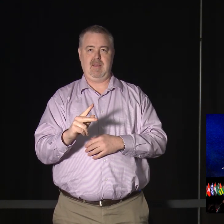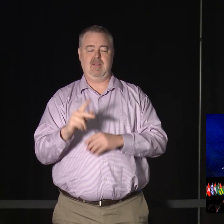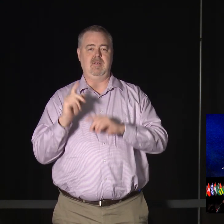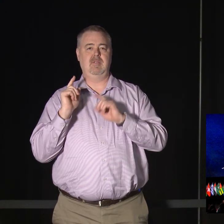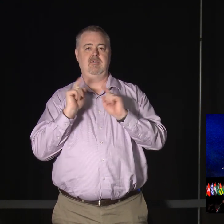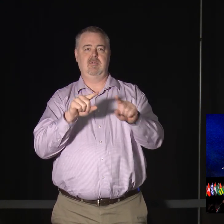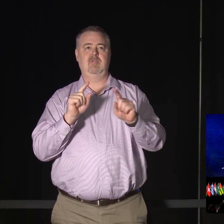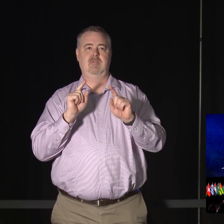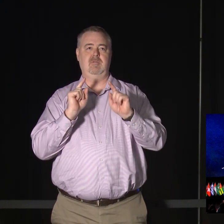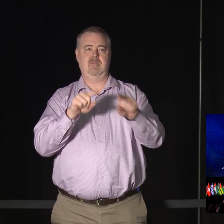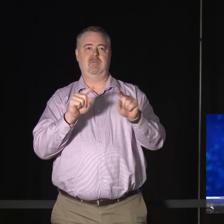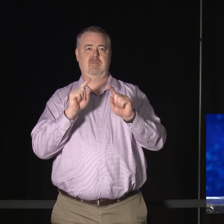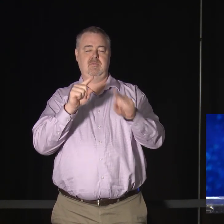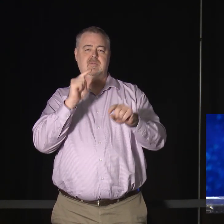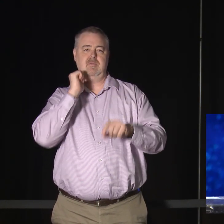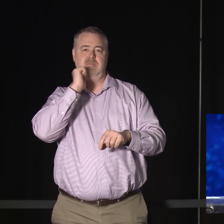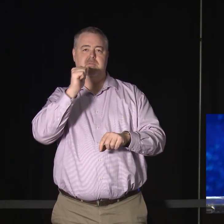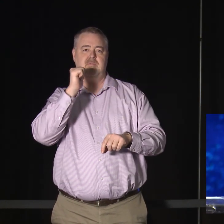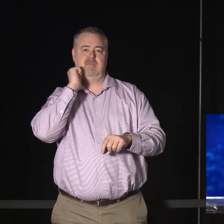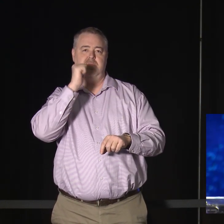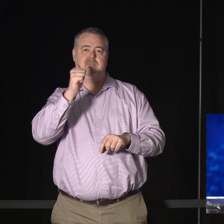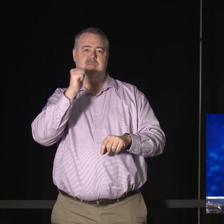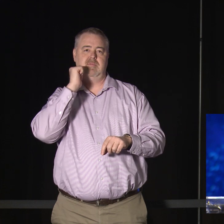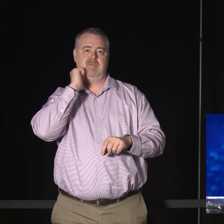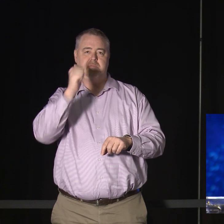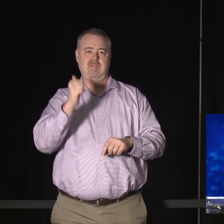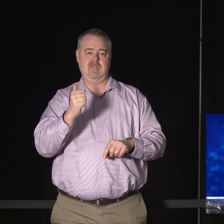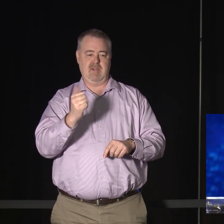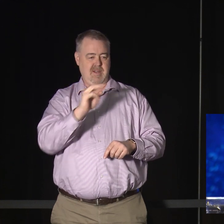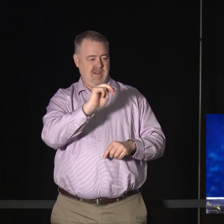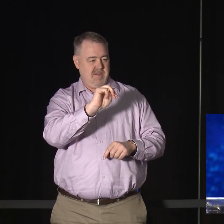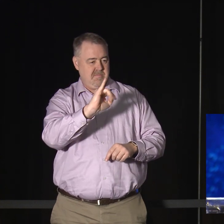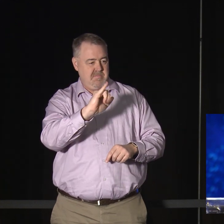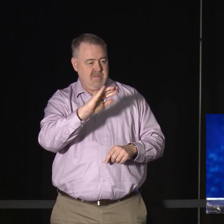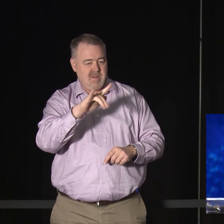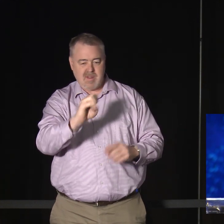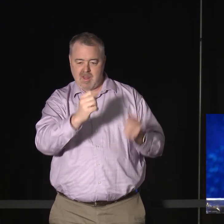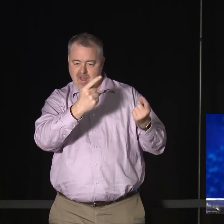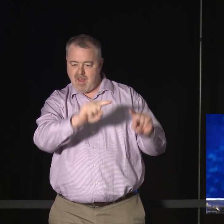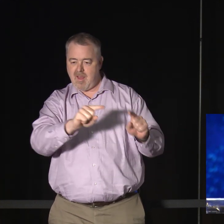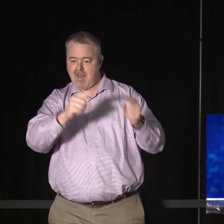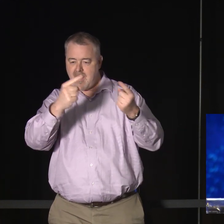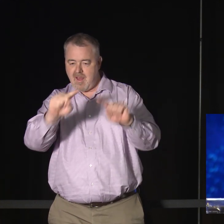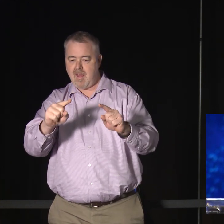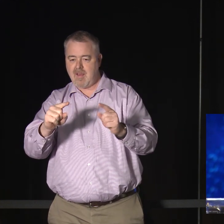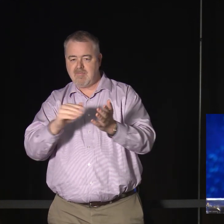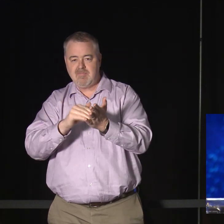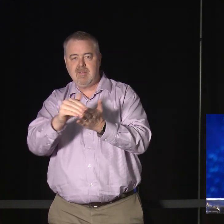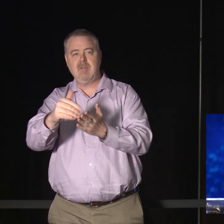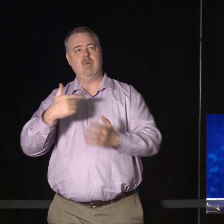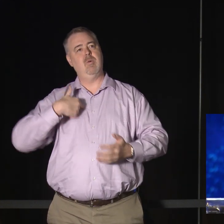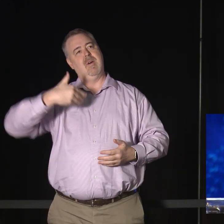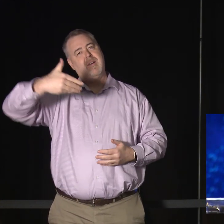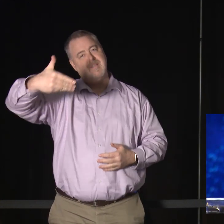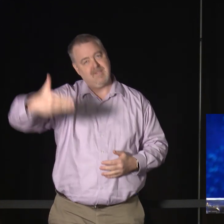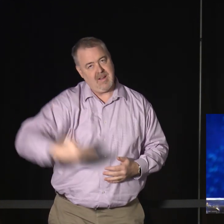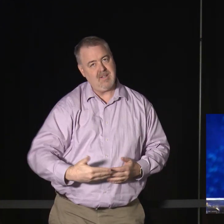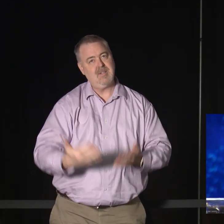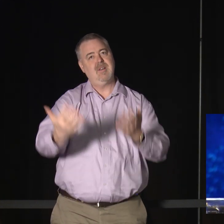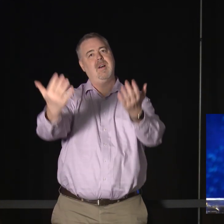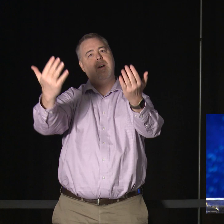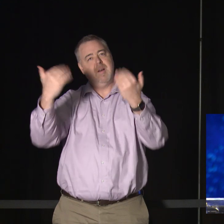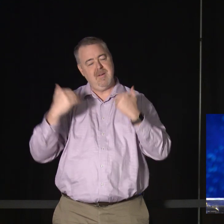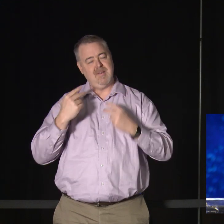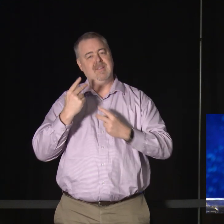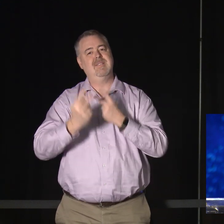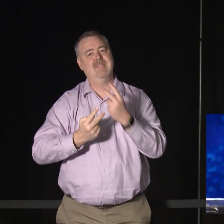been there in the prayer room day after day after day. One miracle after another, friends. And we would like to invite you to visit the prayer room